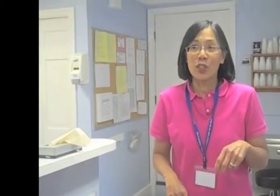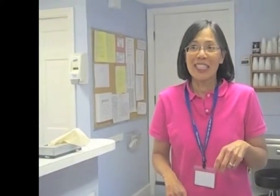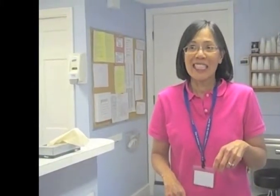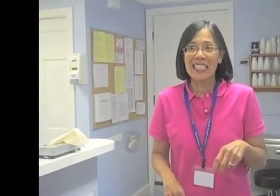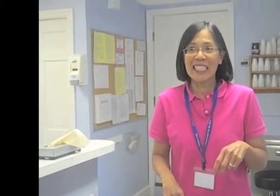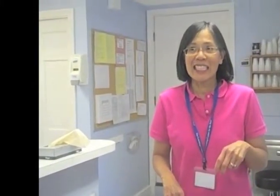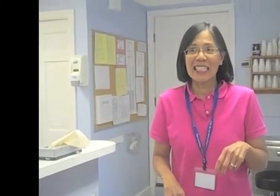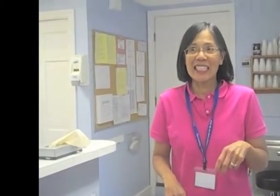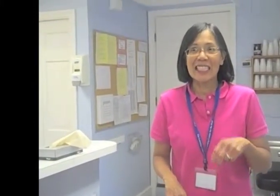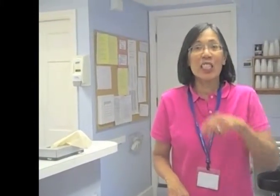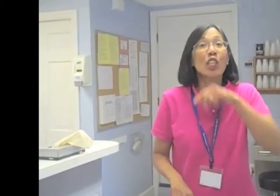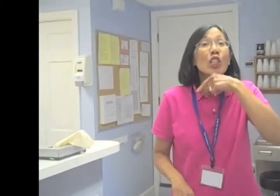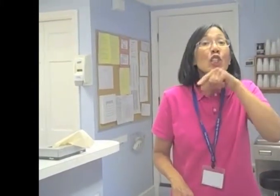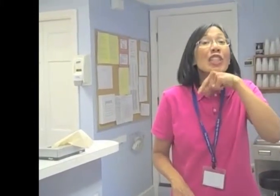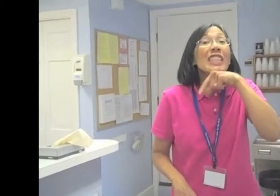And turkey?